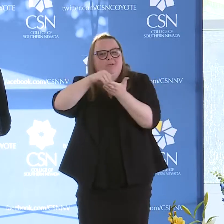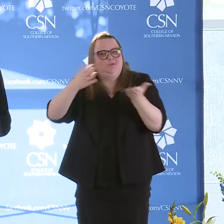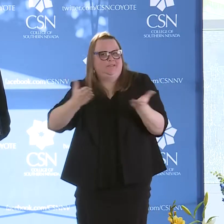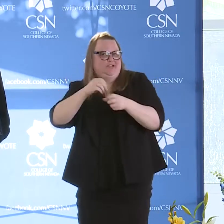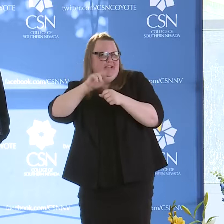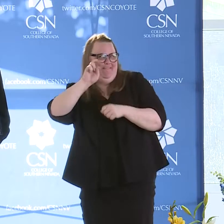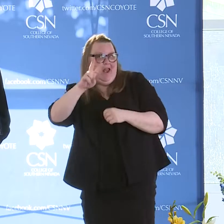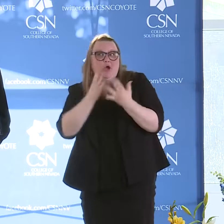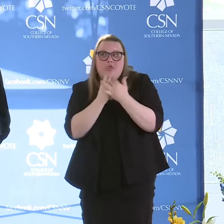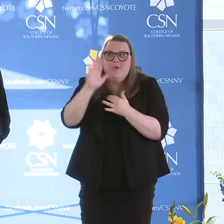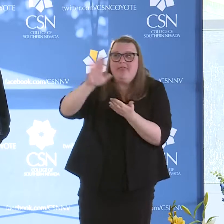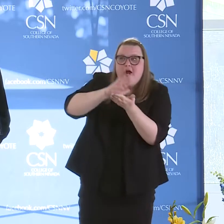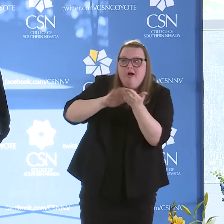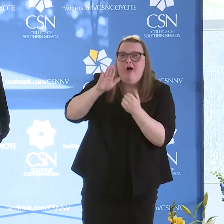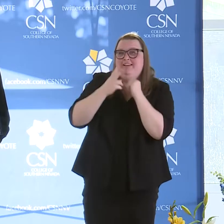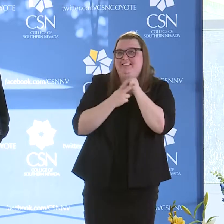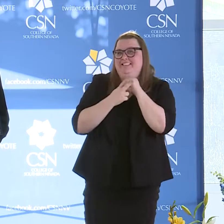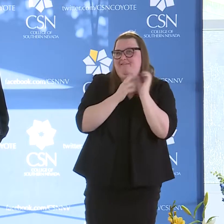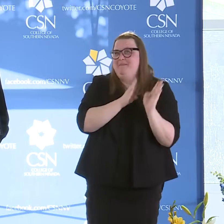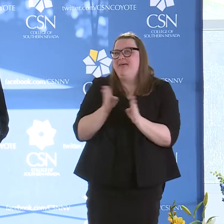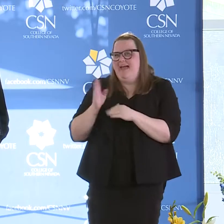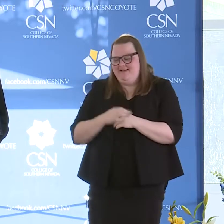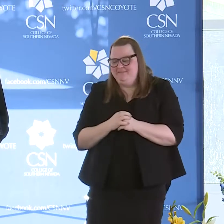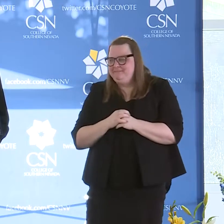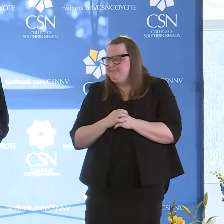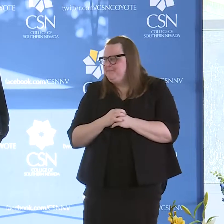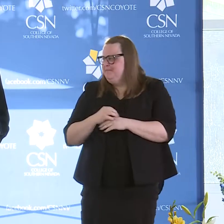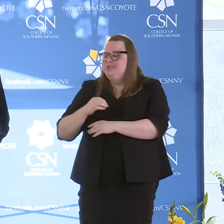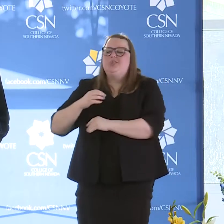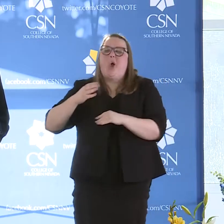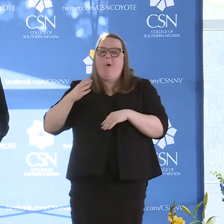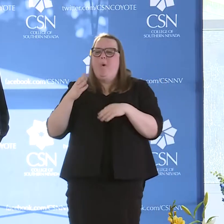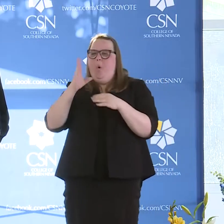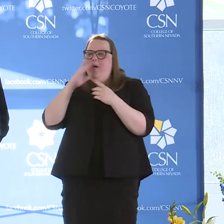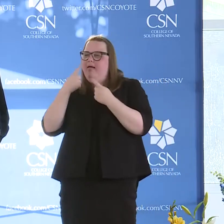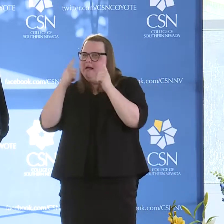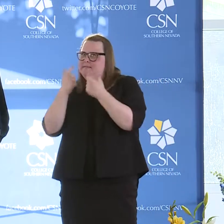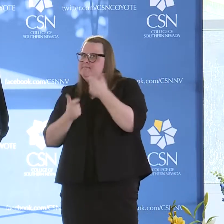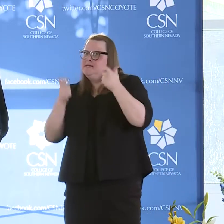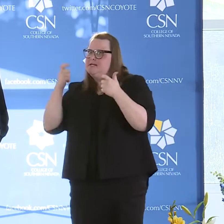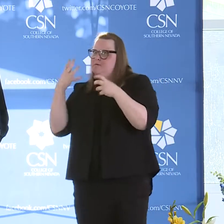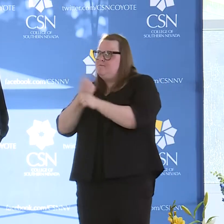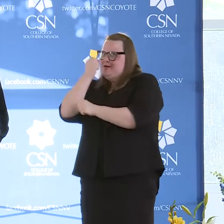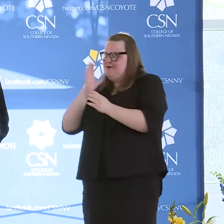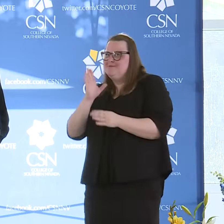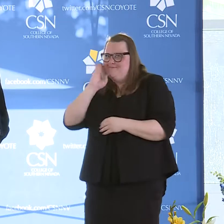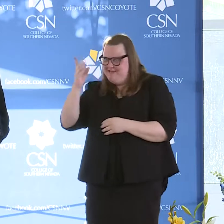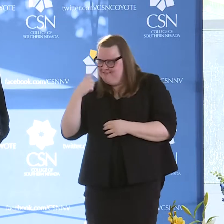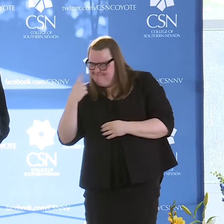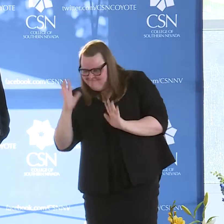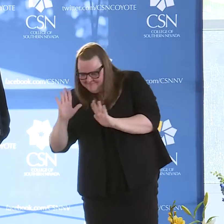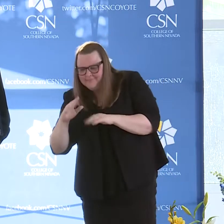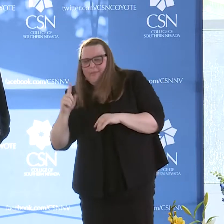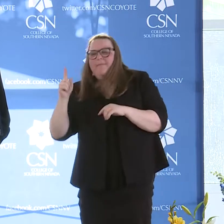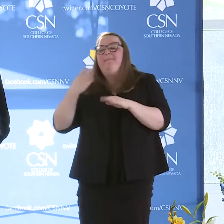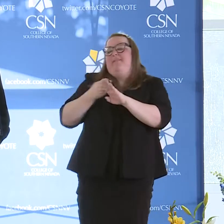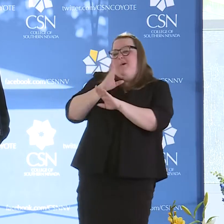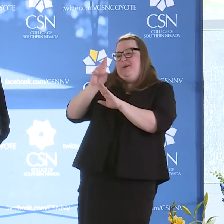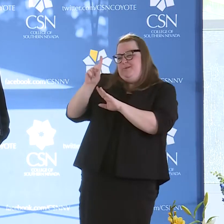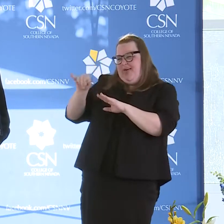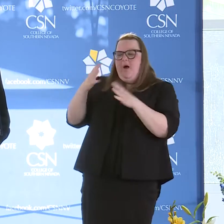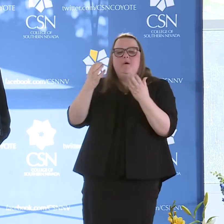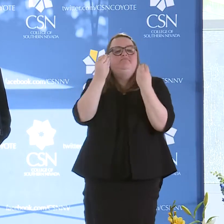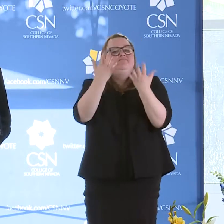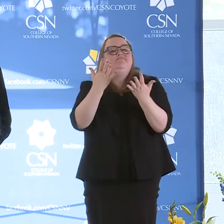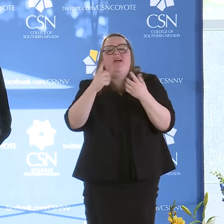through college savings plans. Before we get to the big winners, I know you're anxious, as am I. I wanted to provide an update on our